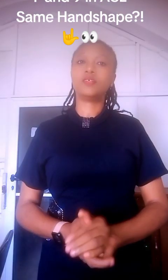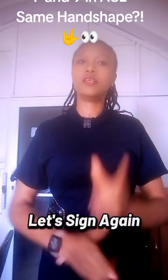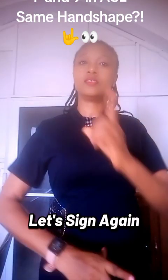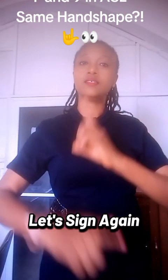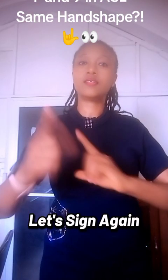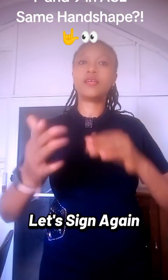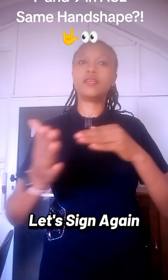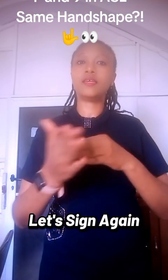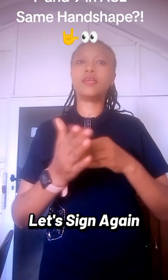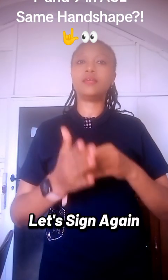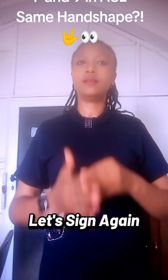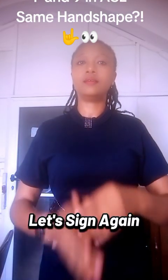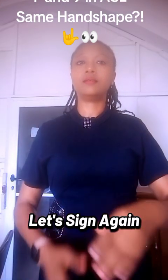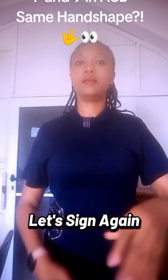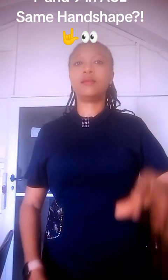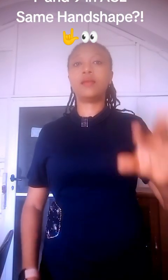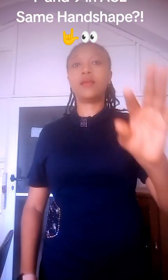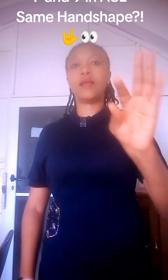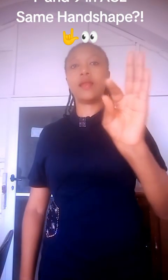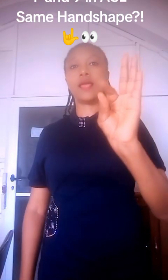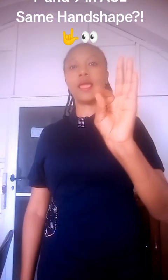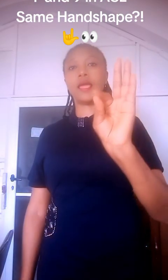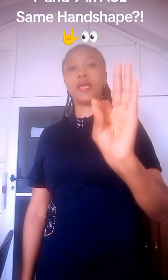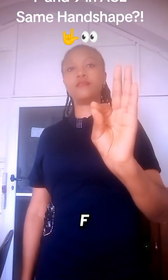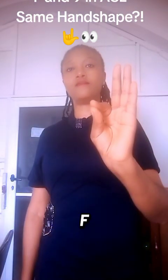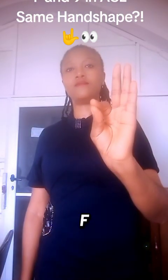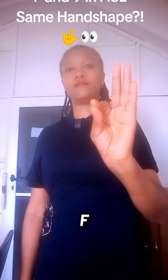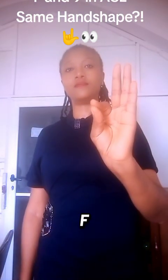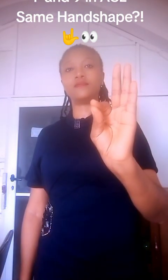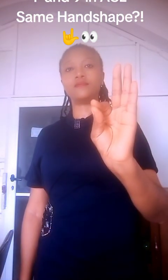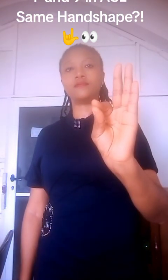Let's sign again. F.